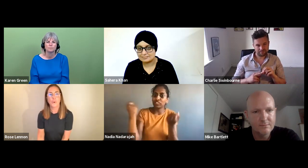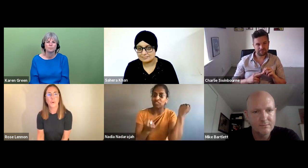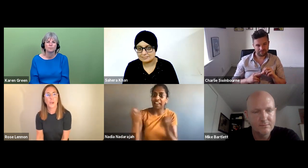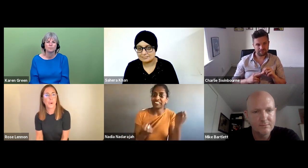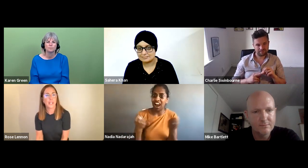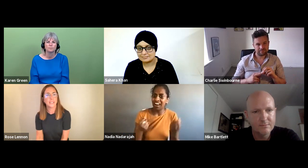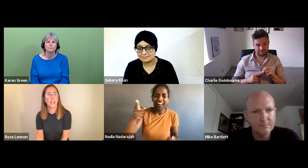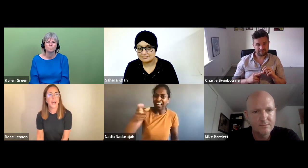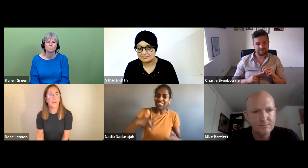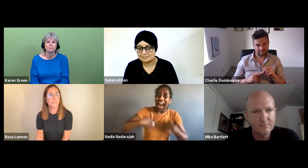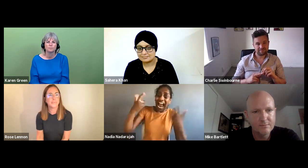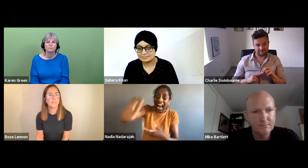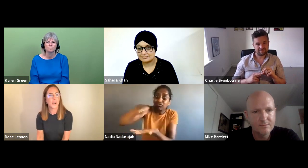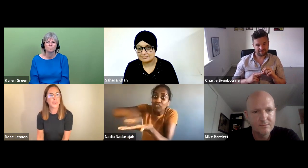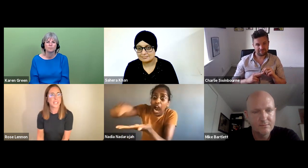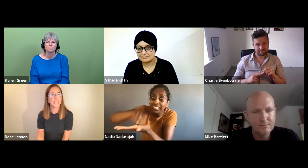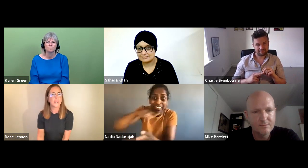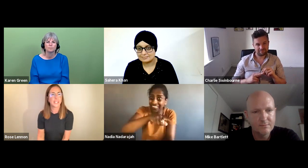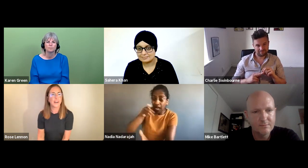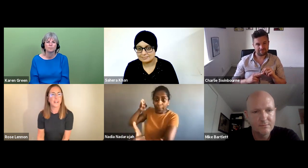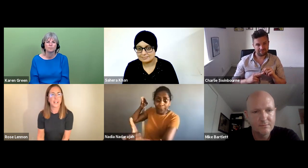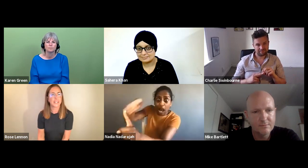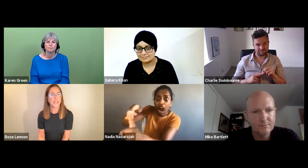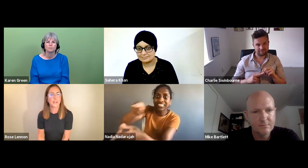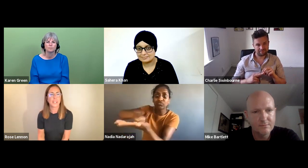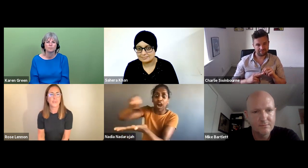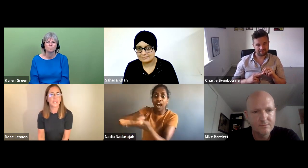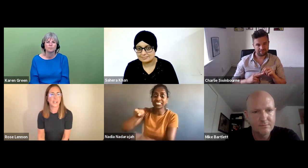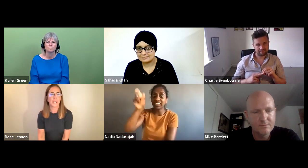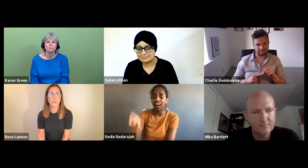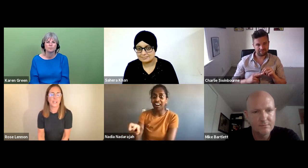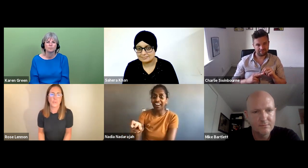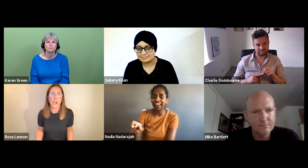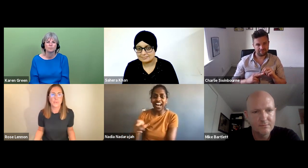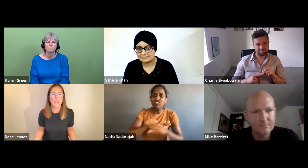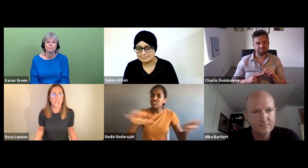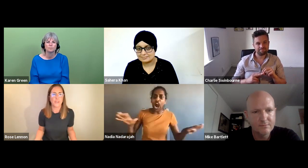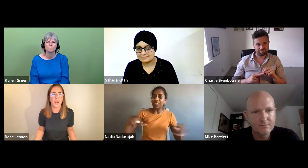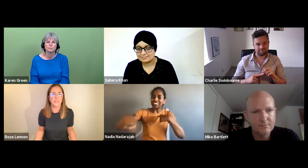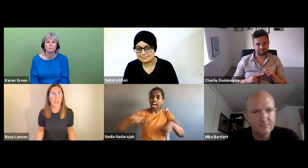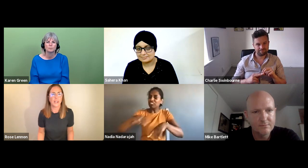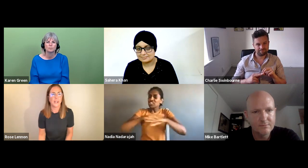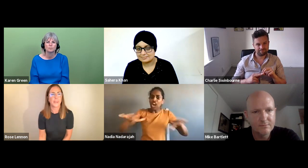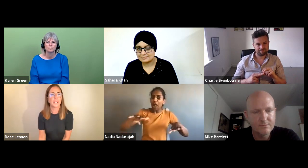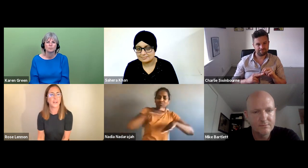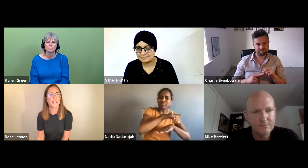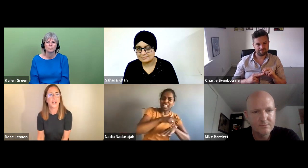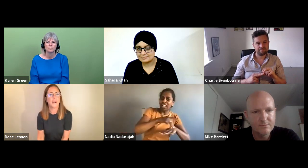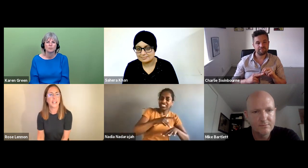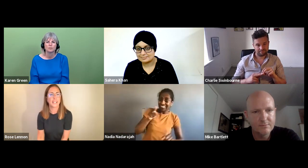uproar when Rosie was in the car crash. They were like, why wasn't she the driver? The director,